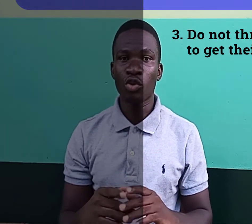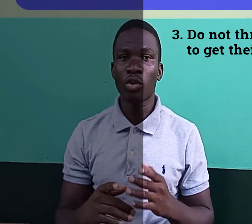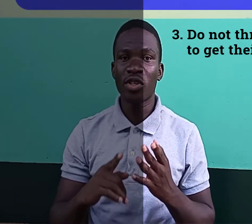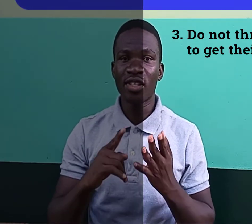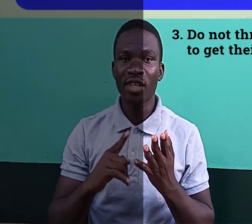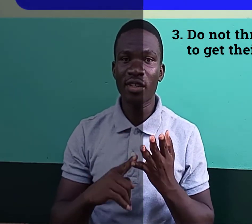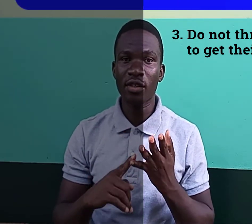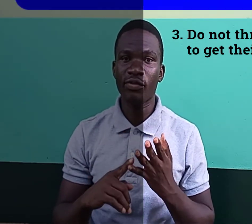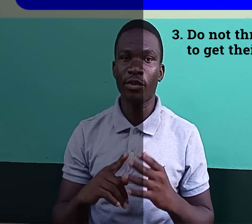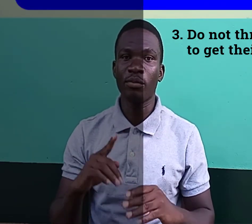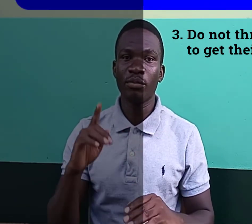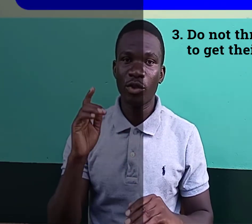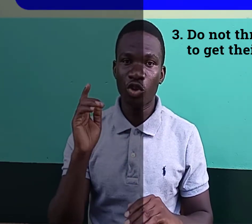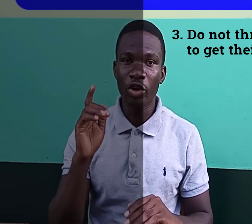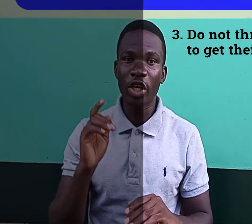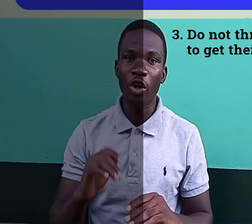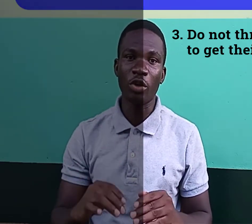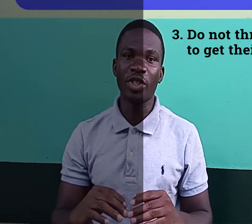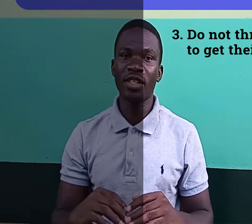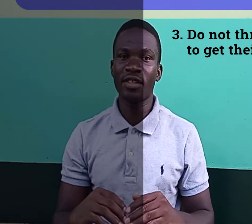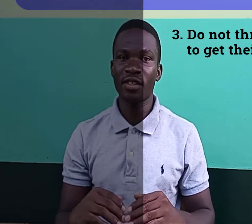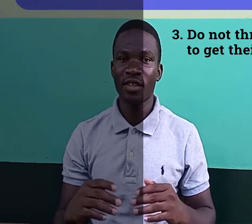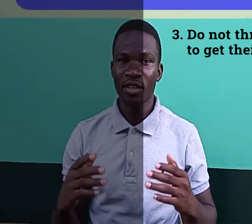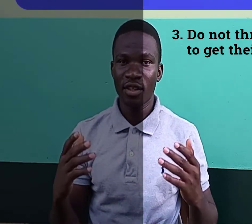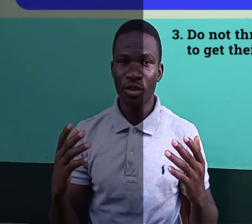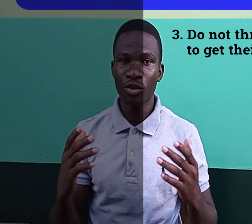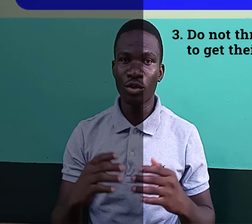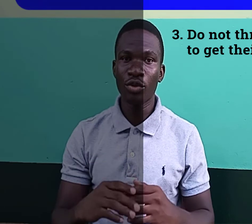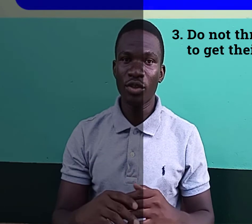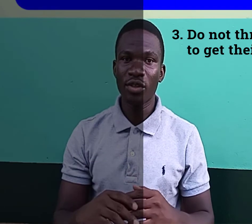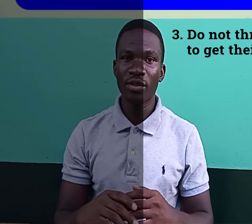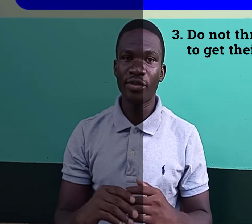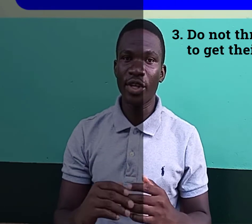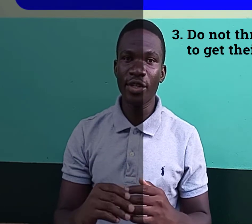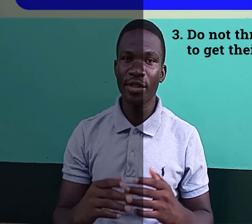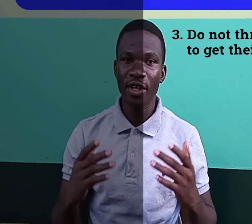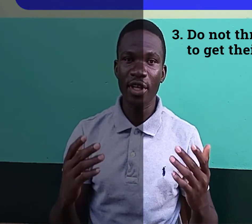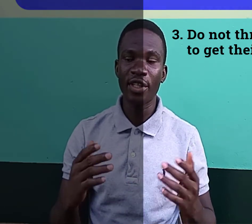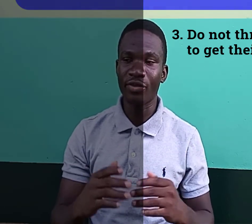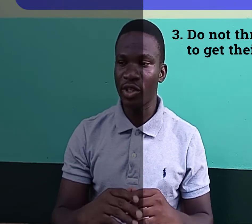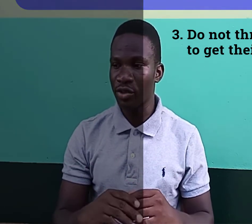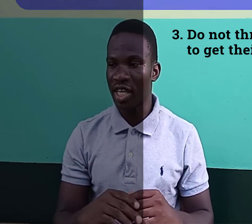you desist from throwing objects to these individuals.